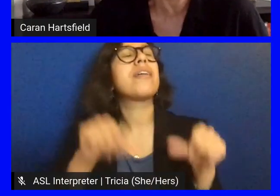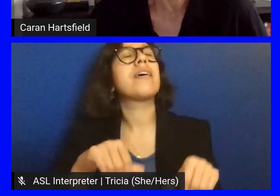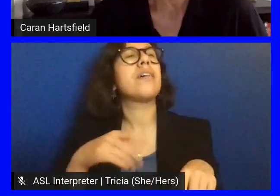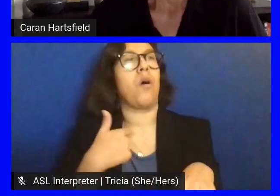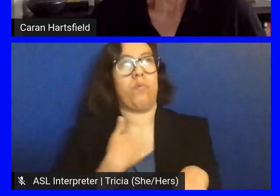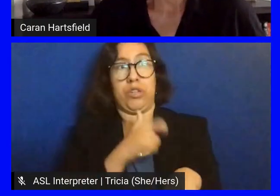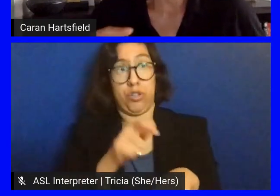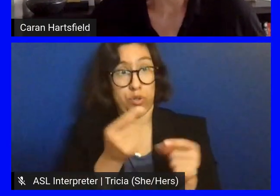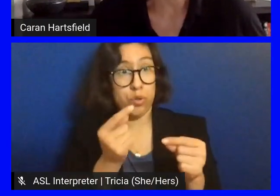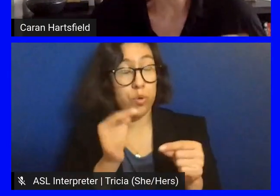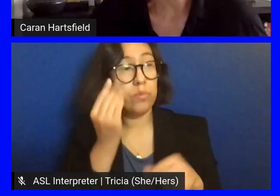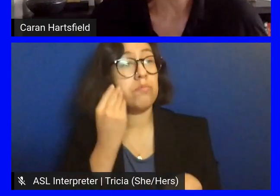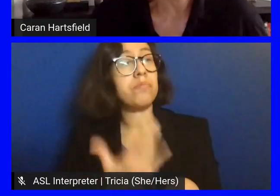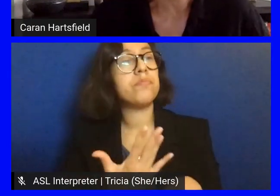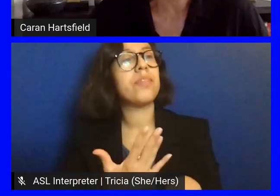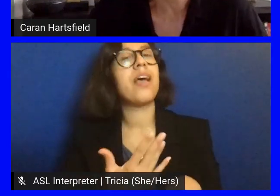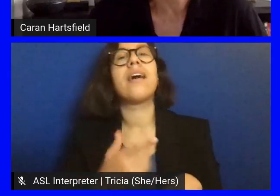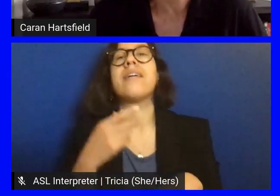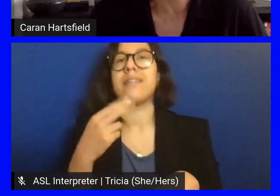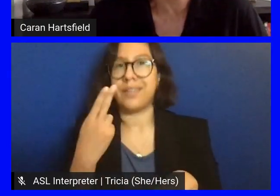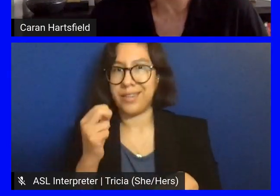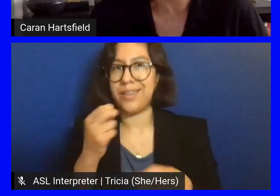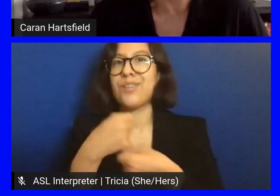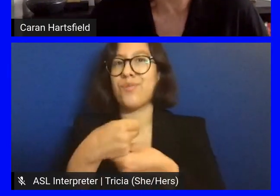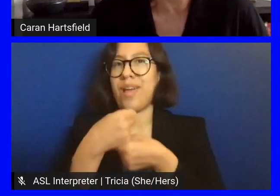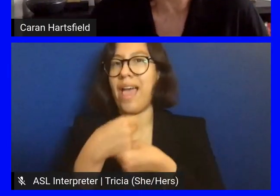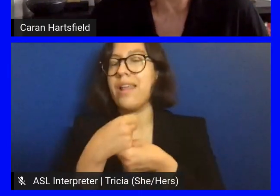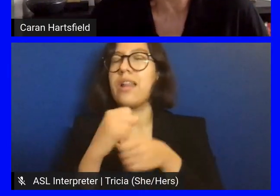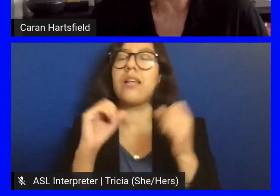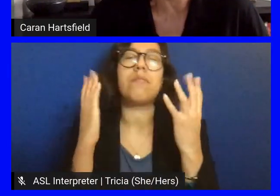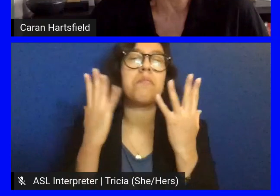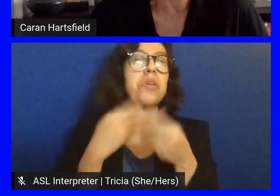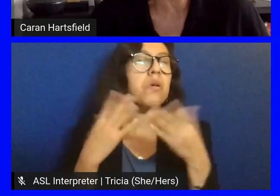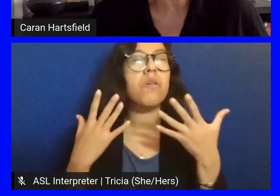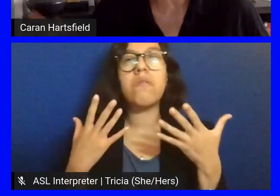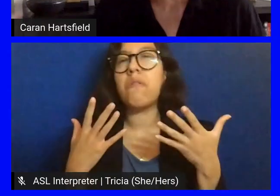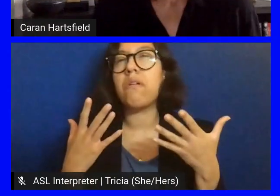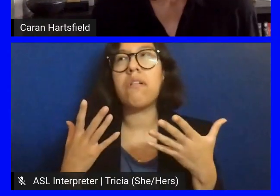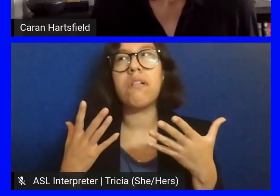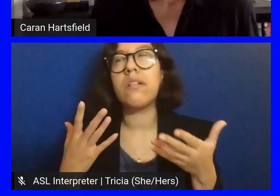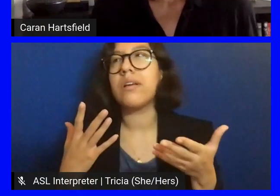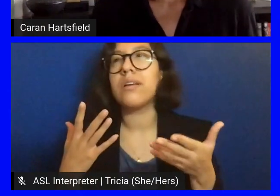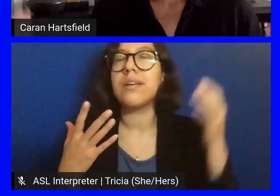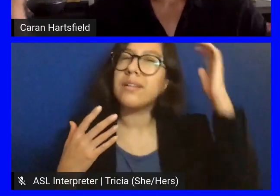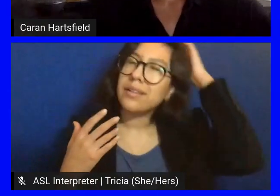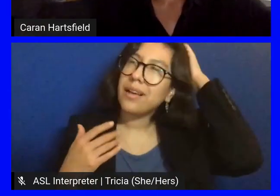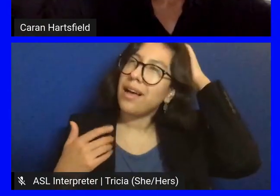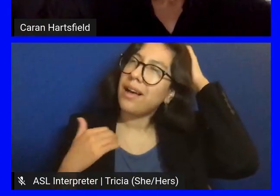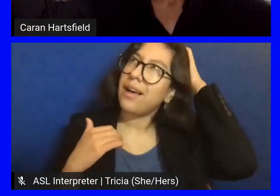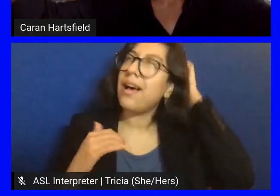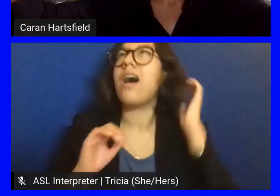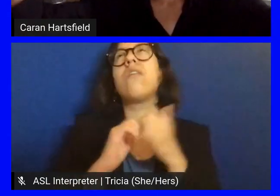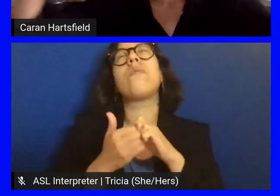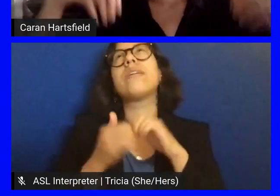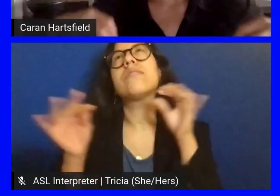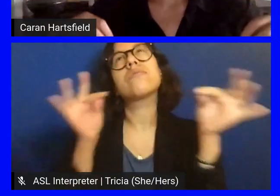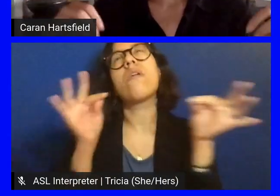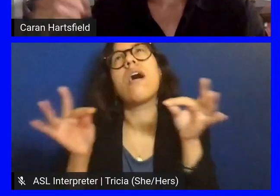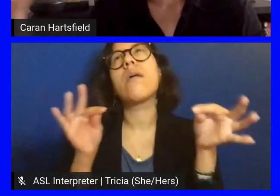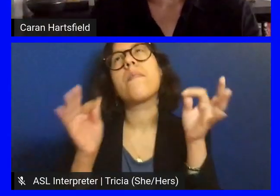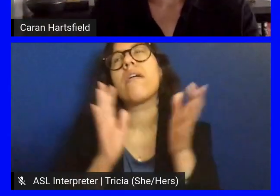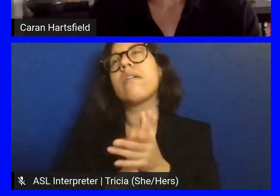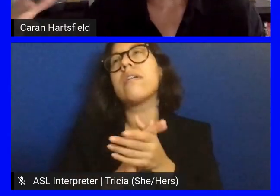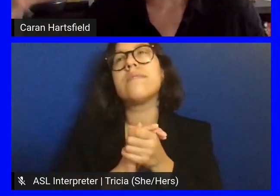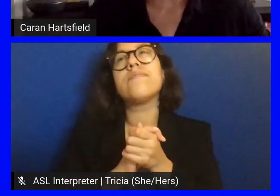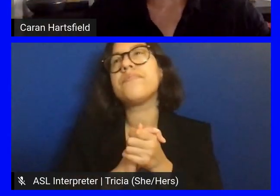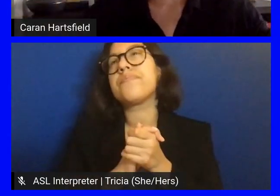do? And he created this really beautiful, how do I describe it? If